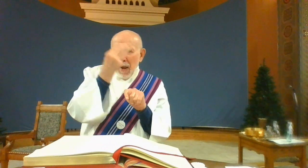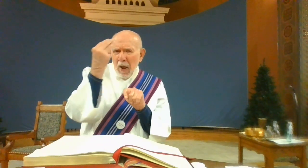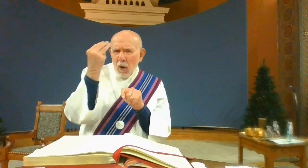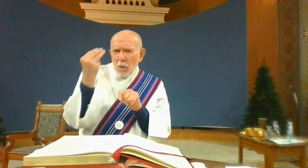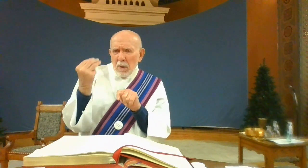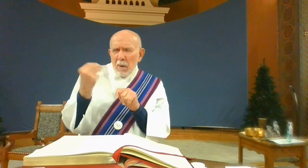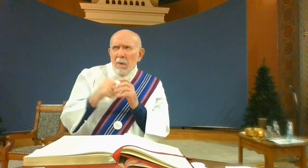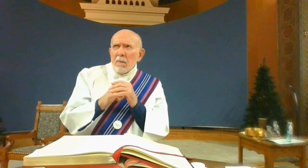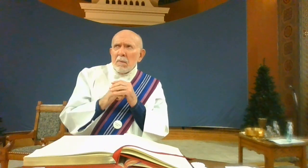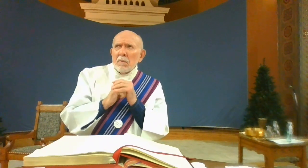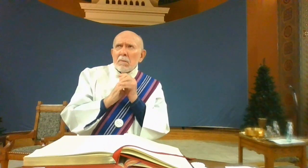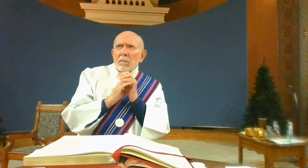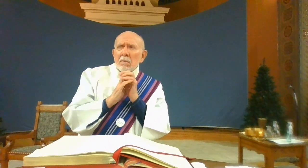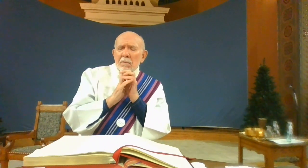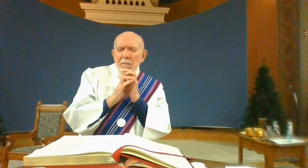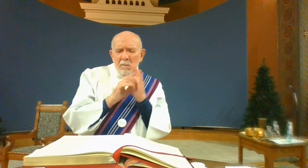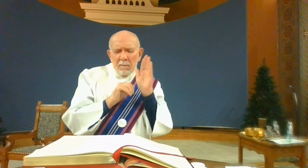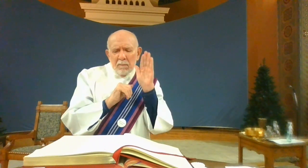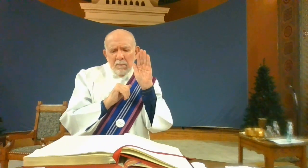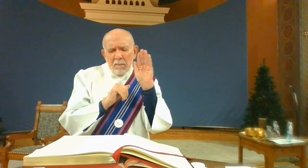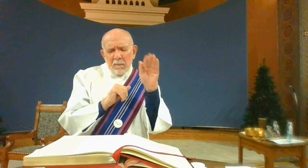But Mary said to the angel,